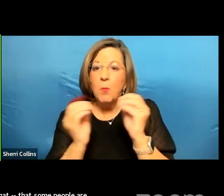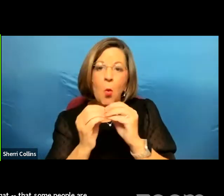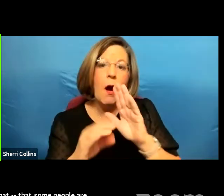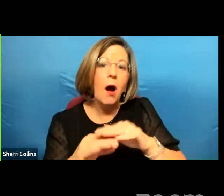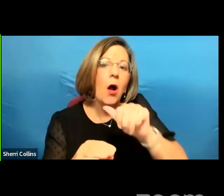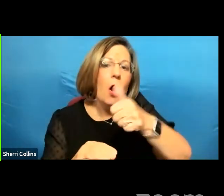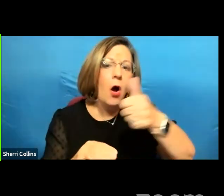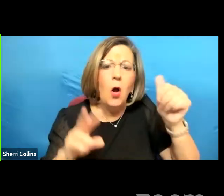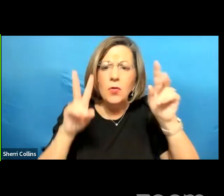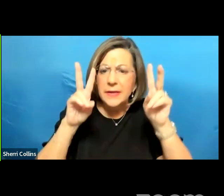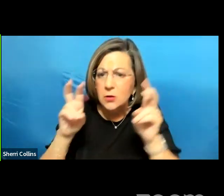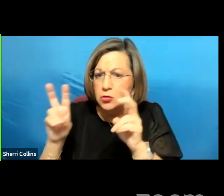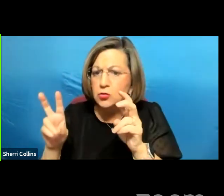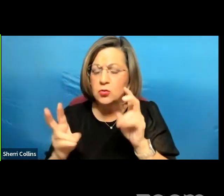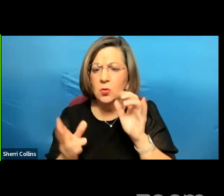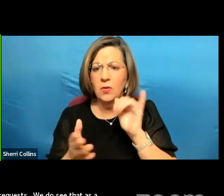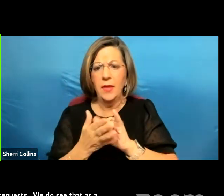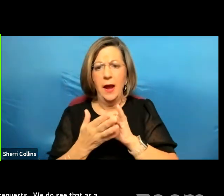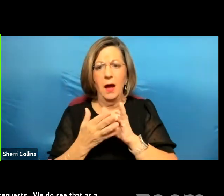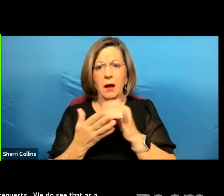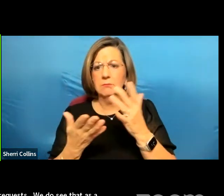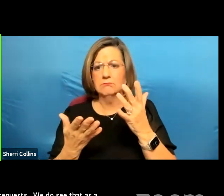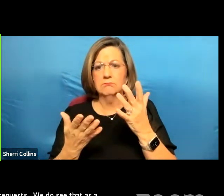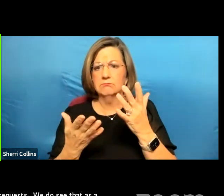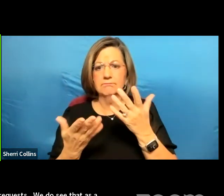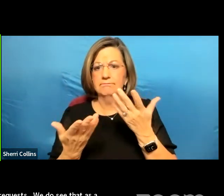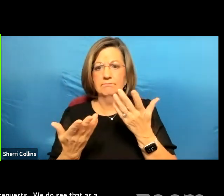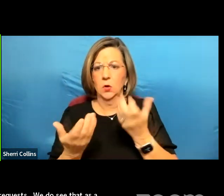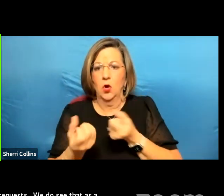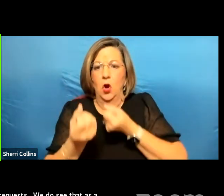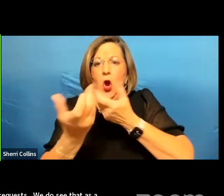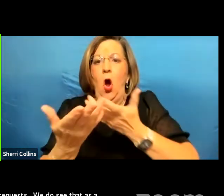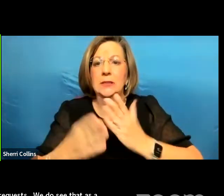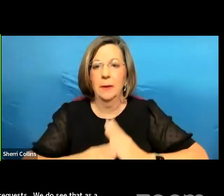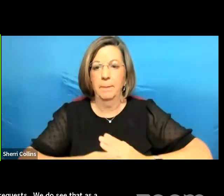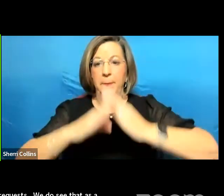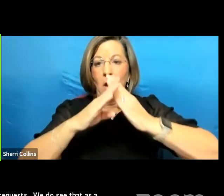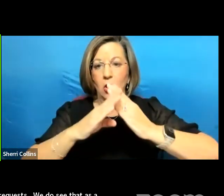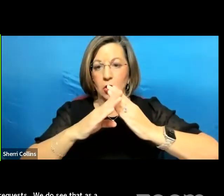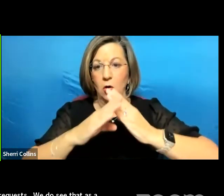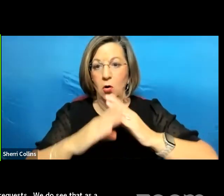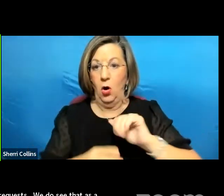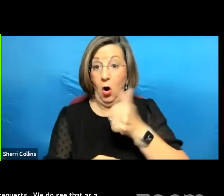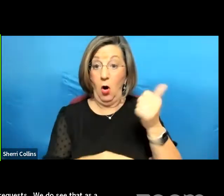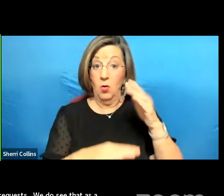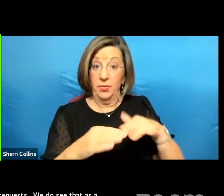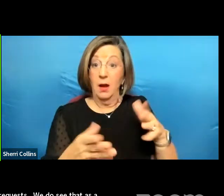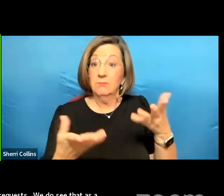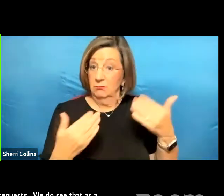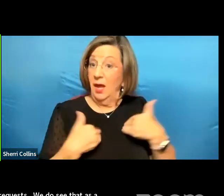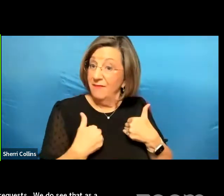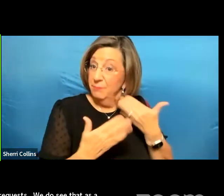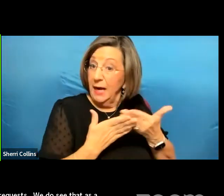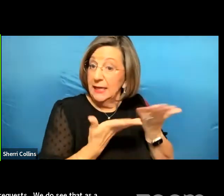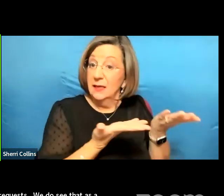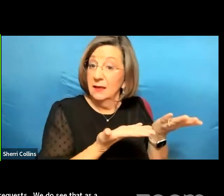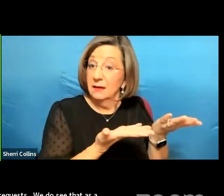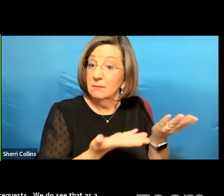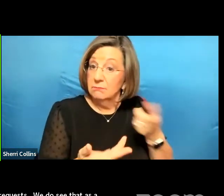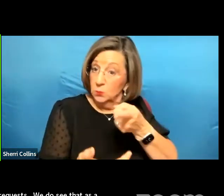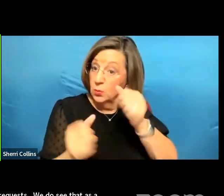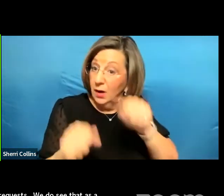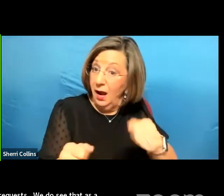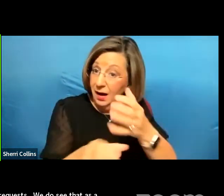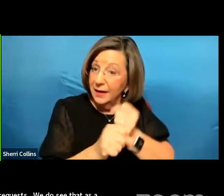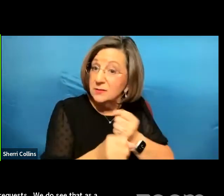issues. And I am very interested in looking at the other issues that are causing the barrier,